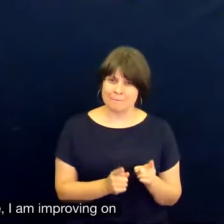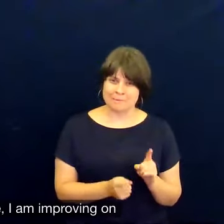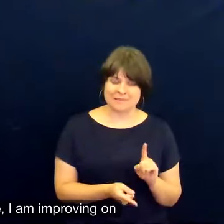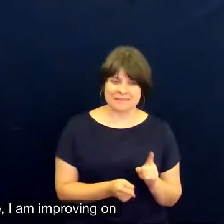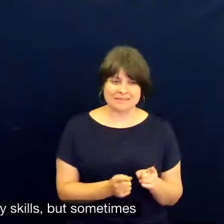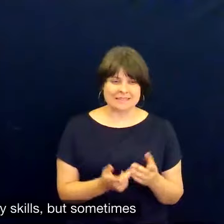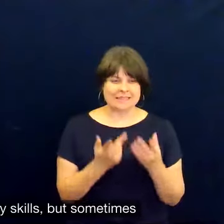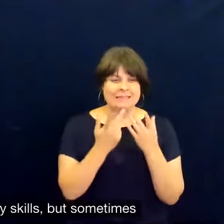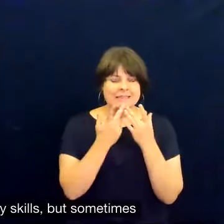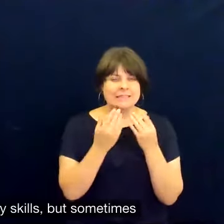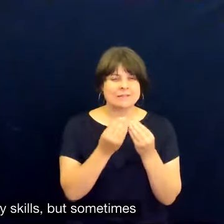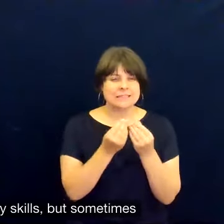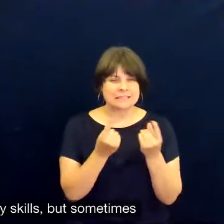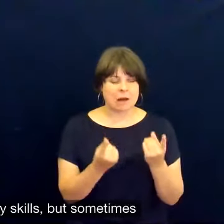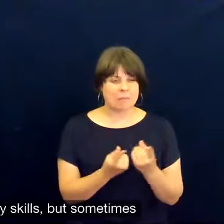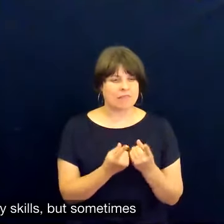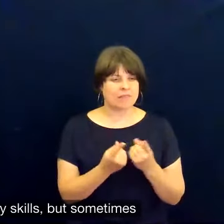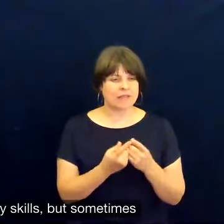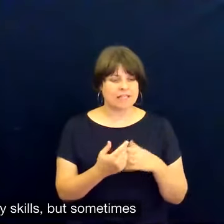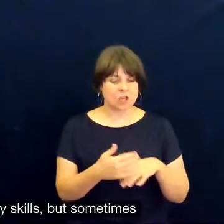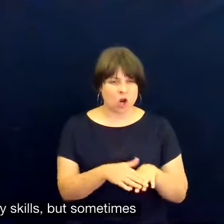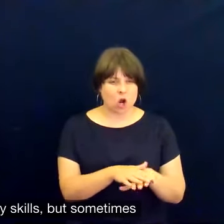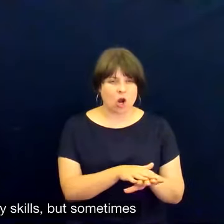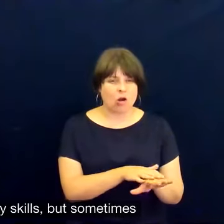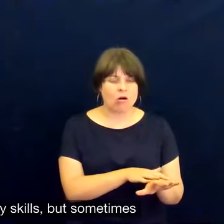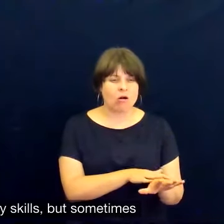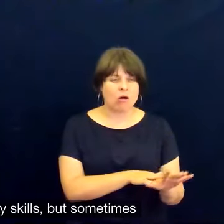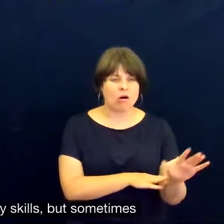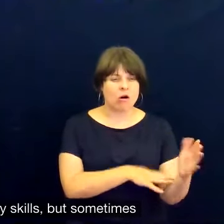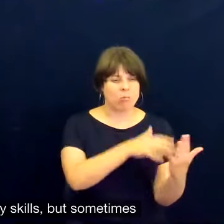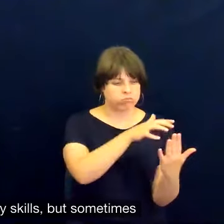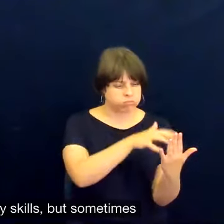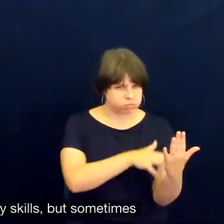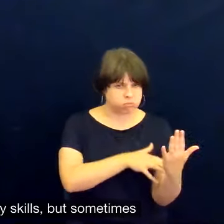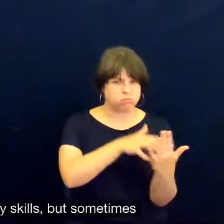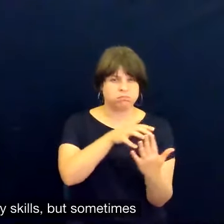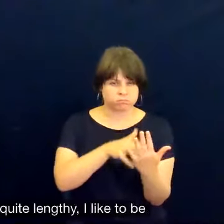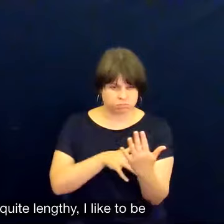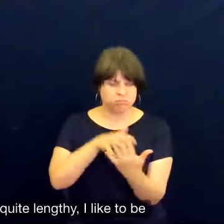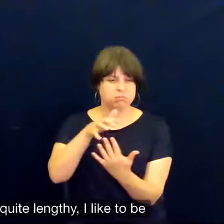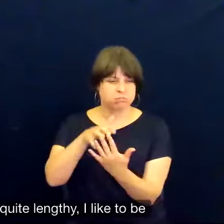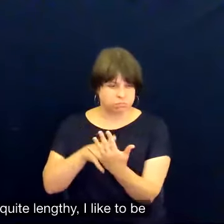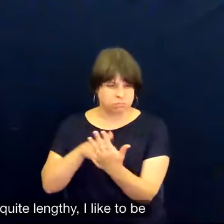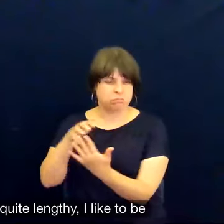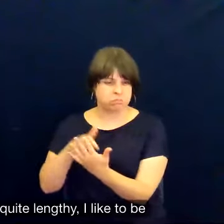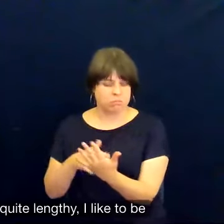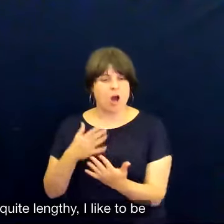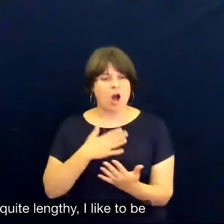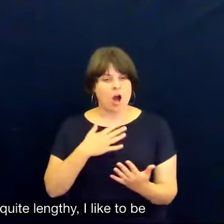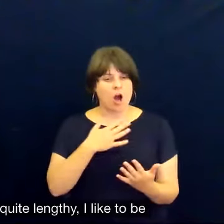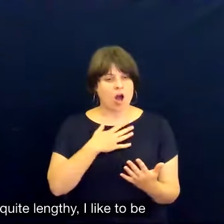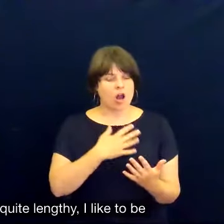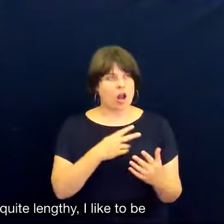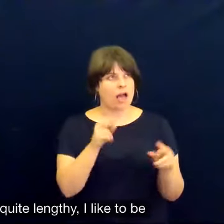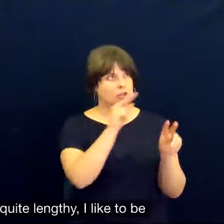if something is quite lengthy, I like to be able to jump from the top to the bottom of what